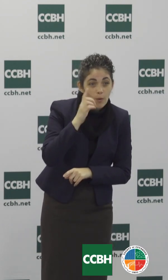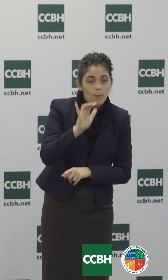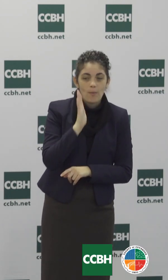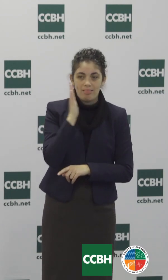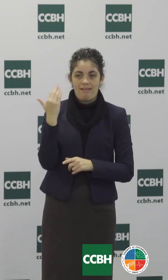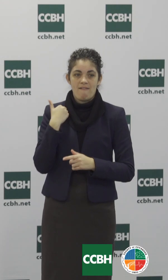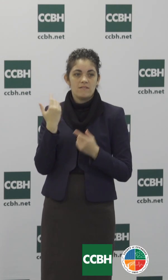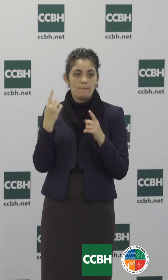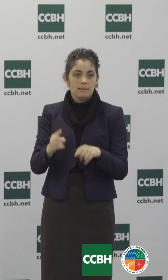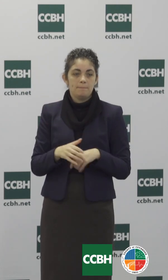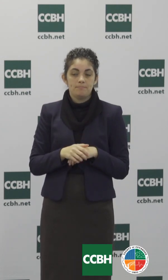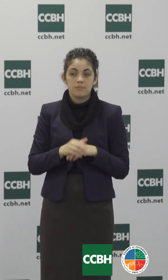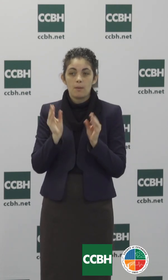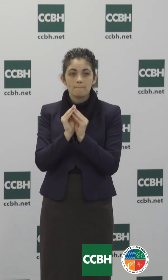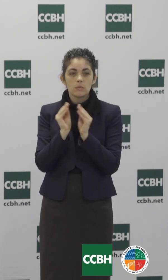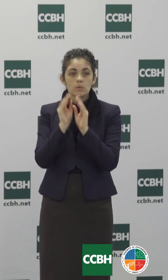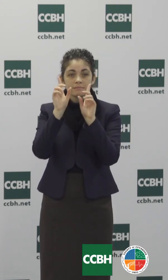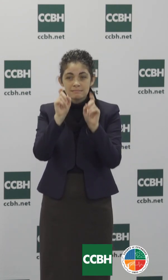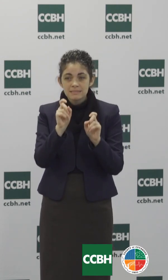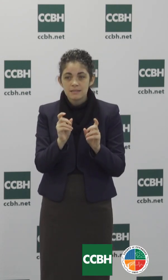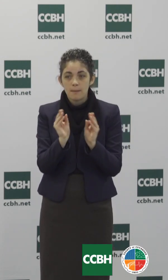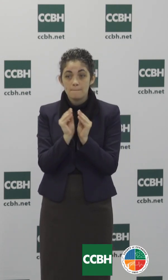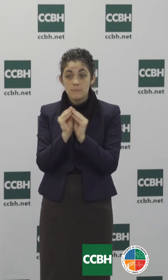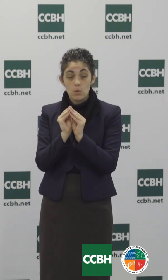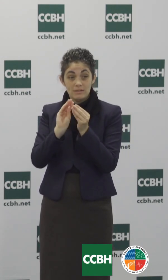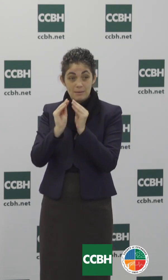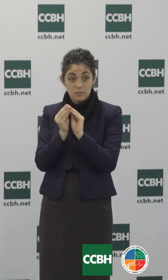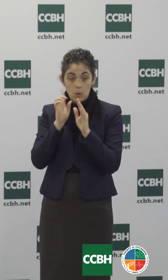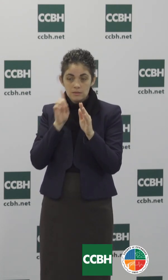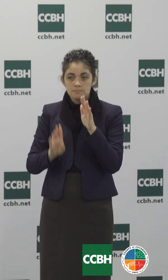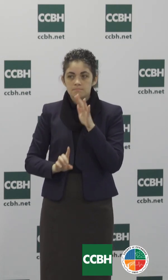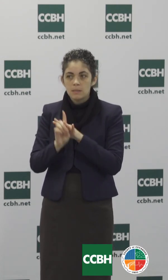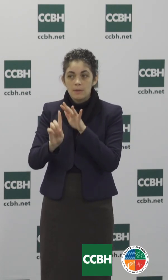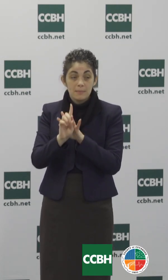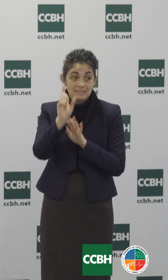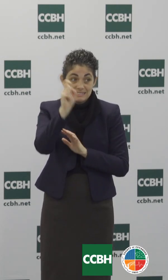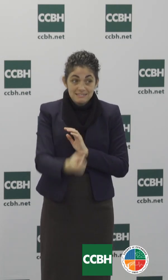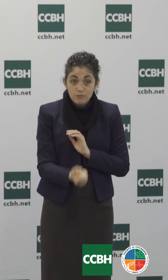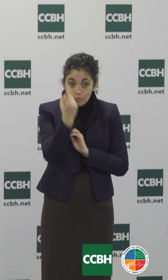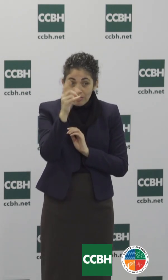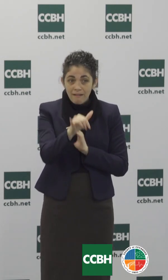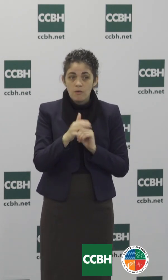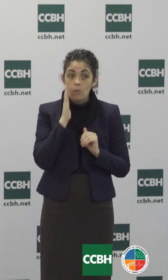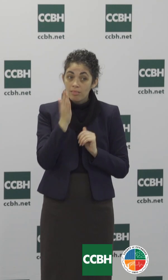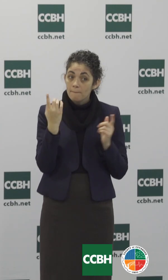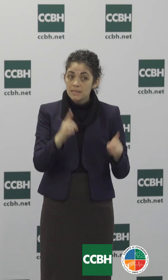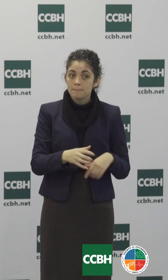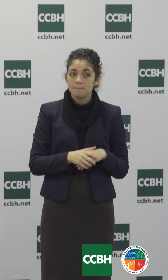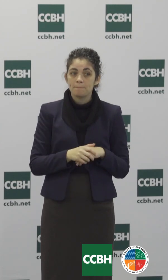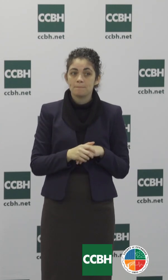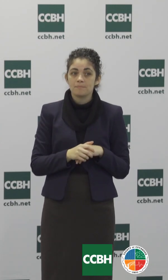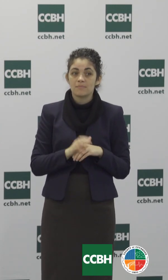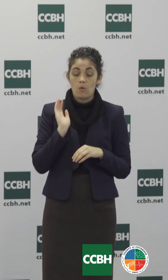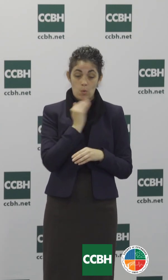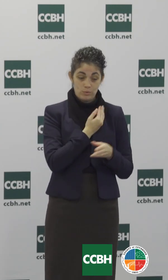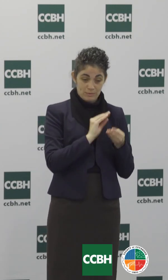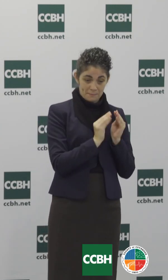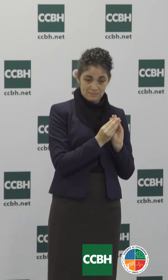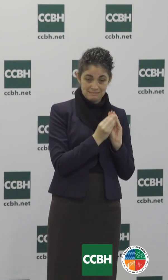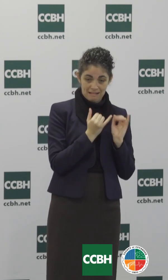be more cases. More testing means more cases, and we need to understand that. So a lot of our